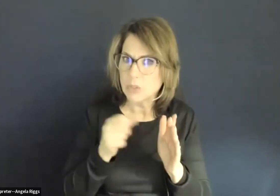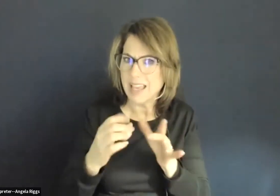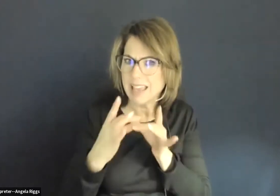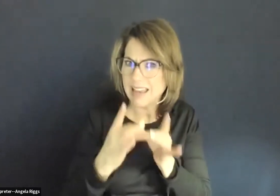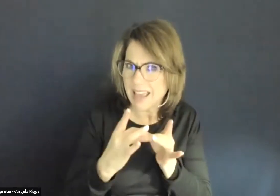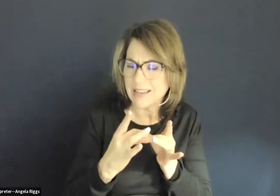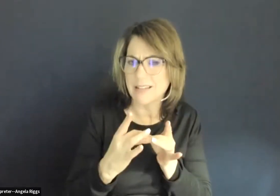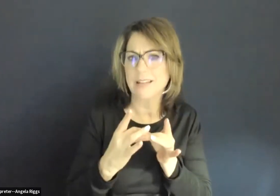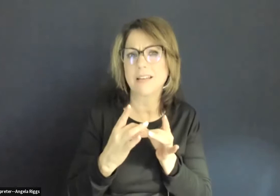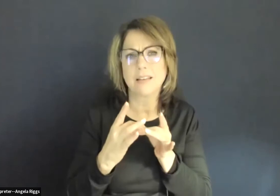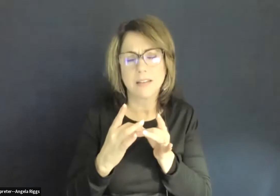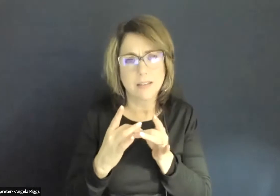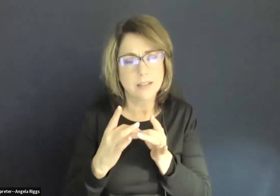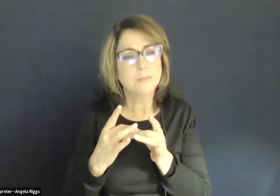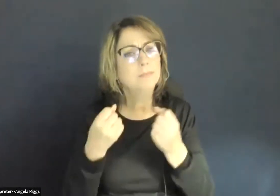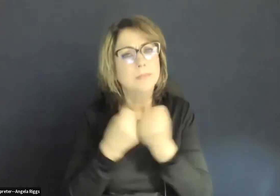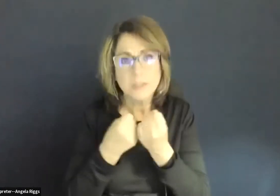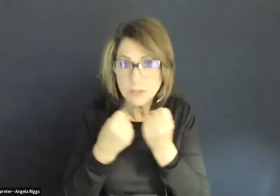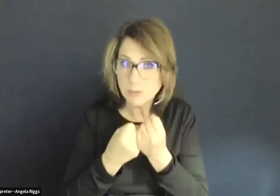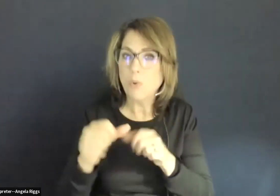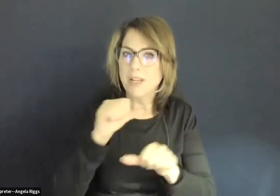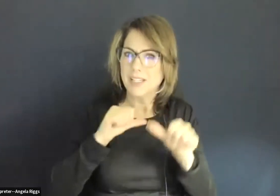that and support each other.